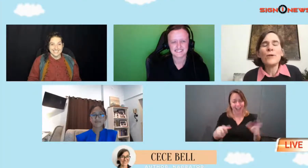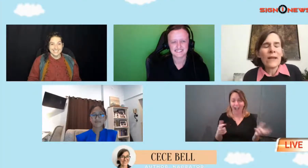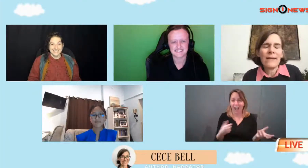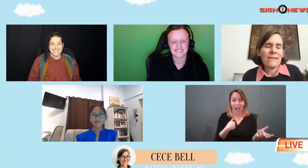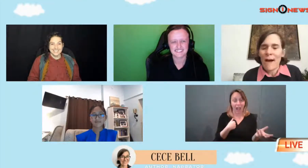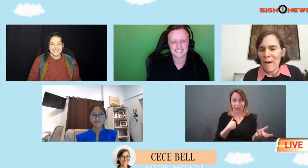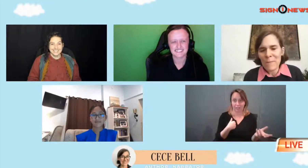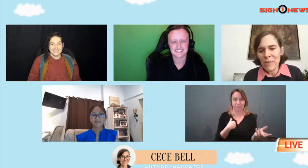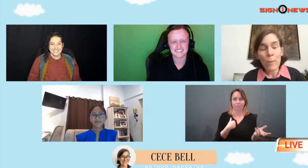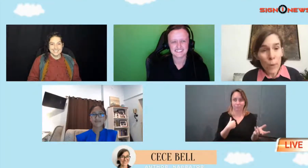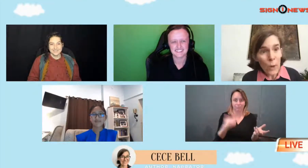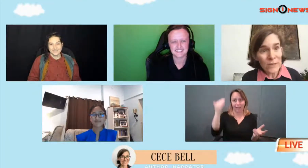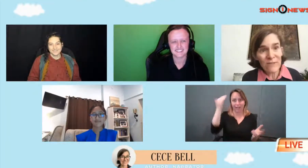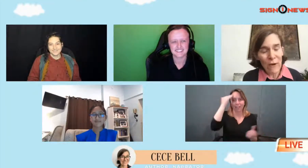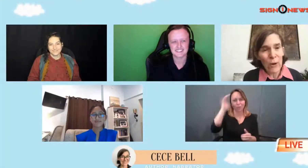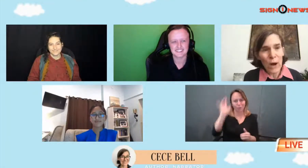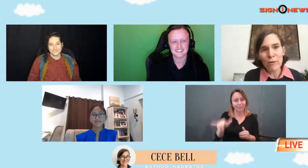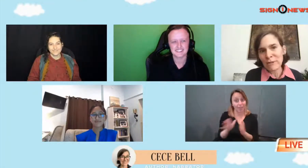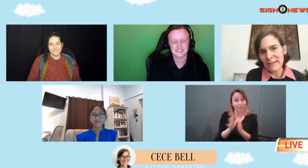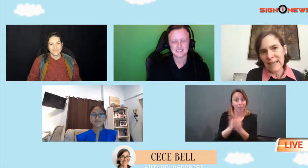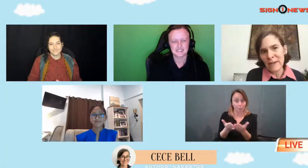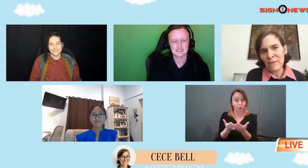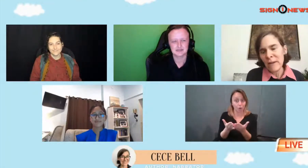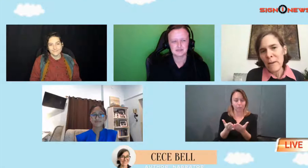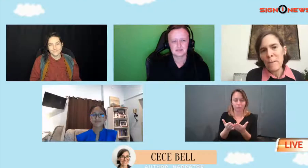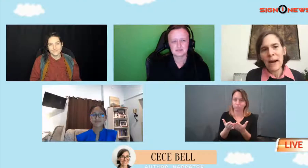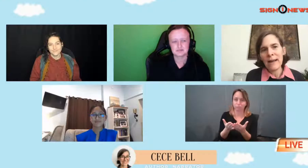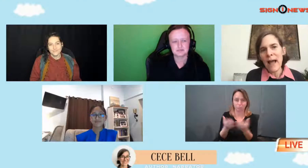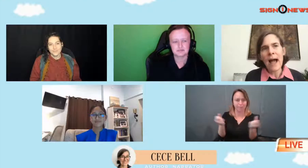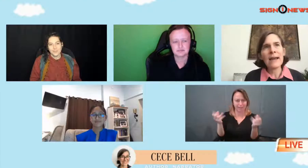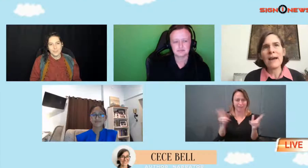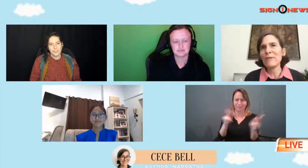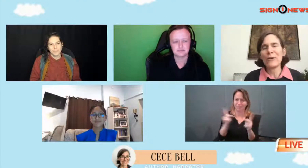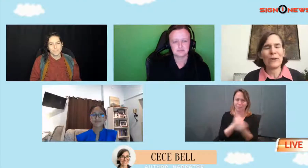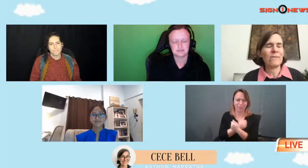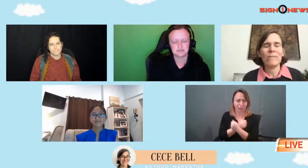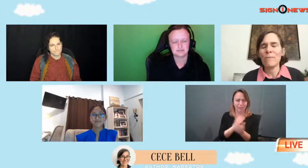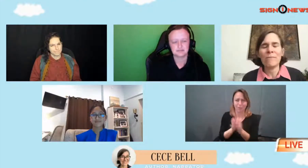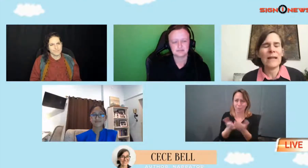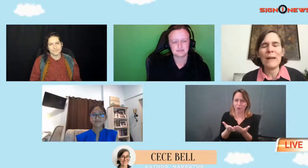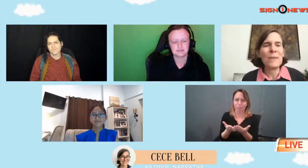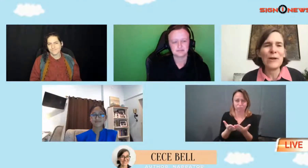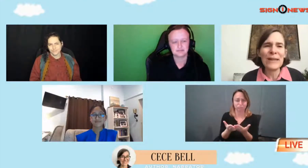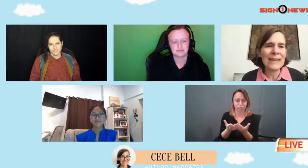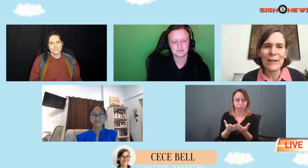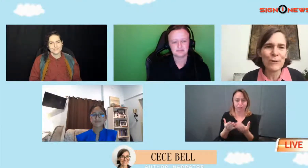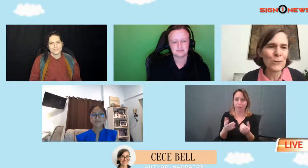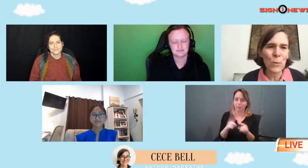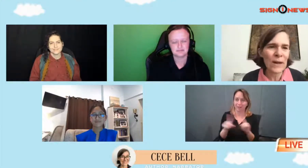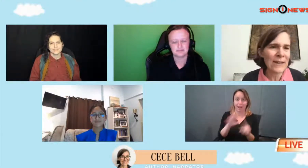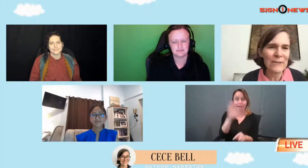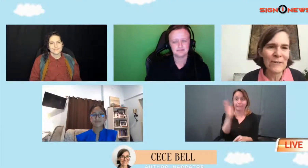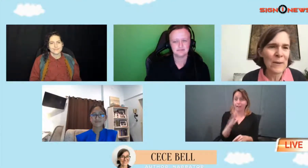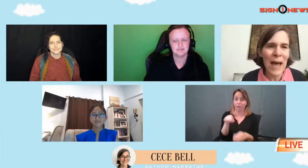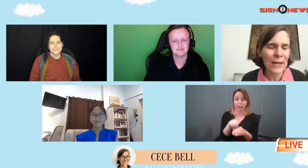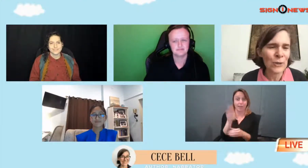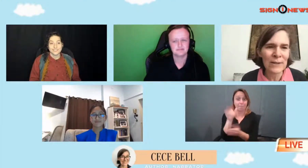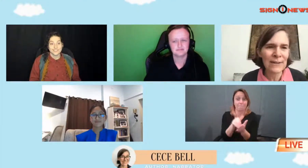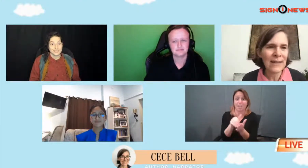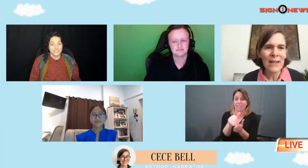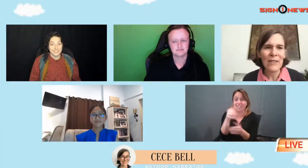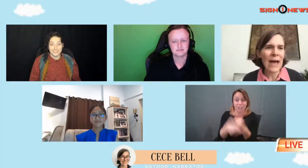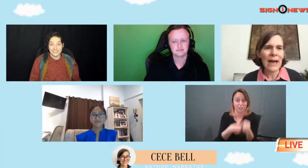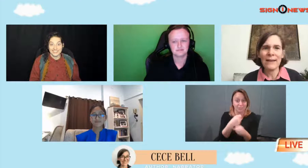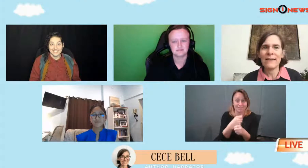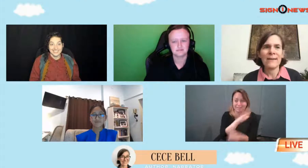I knew that the book was very well received, but I never in a million years would have